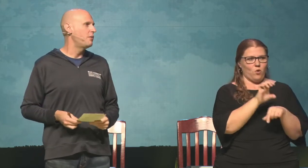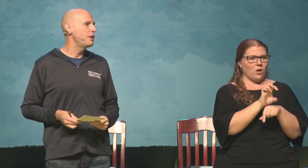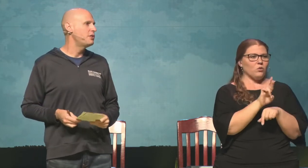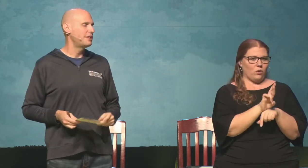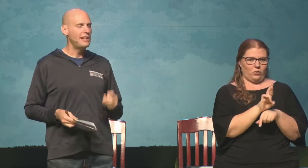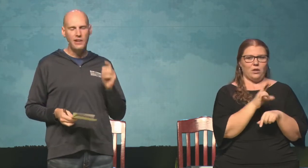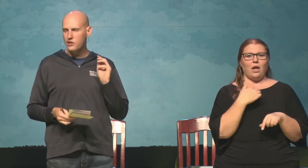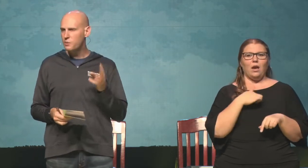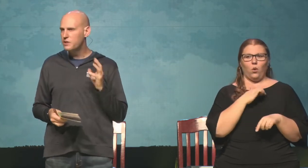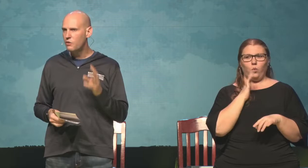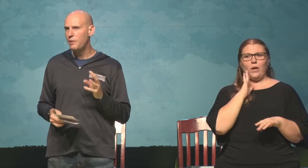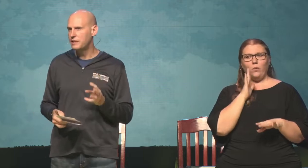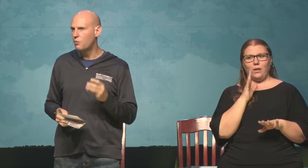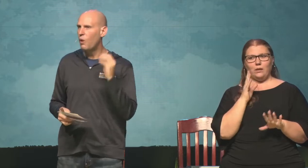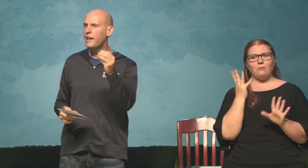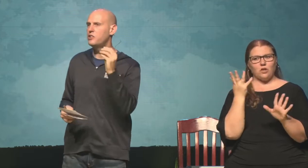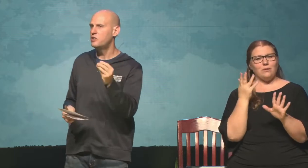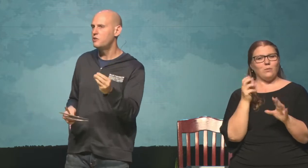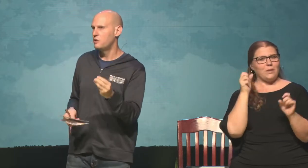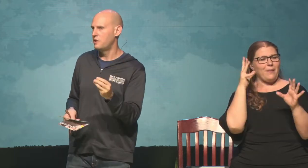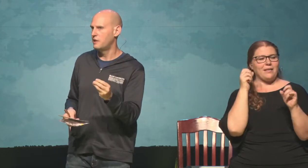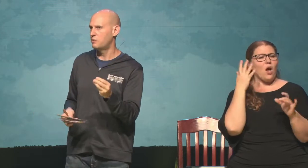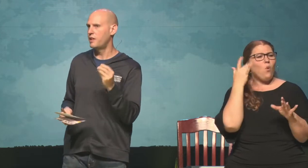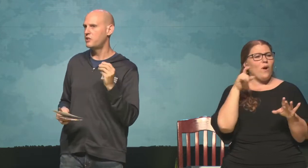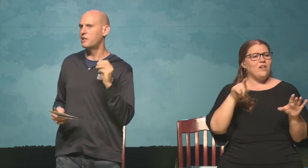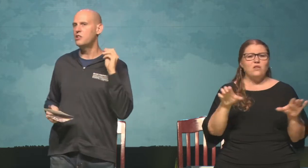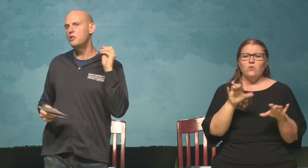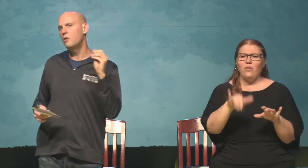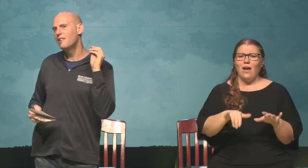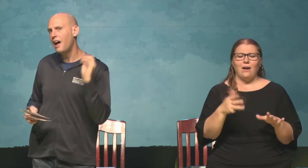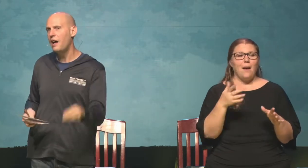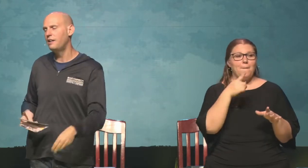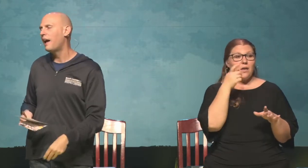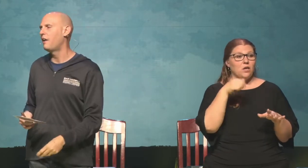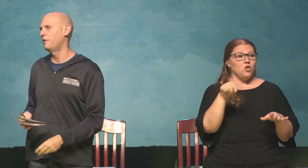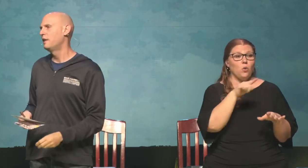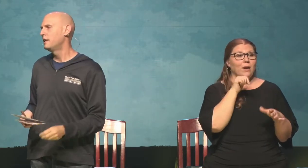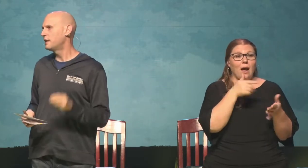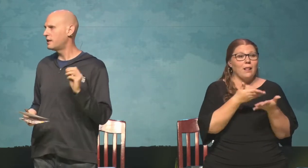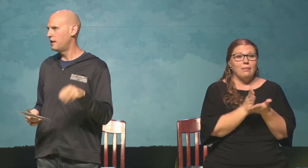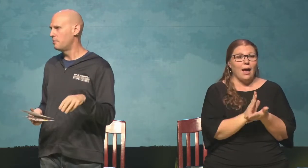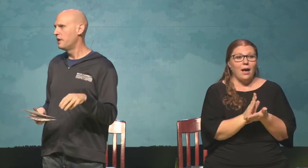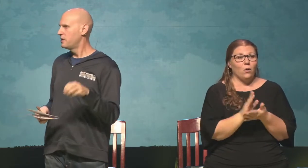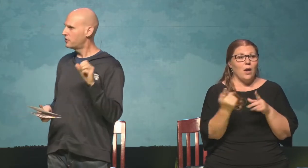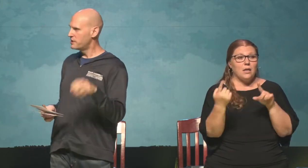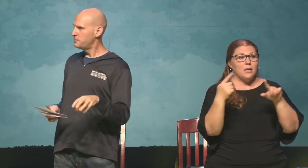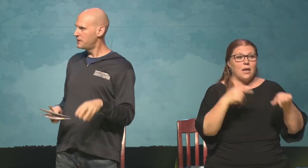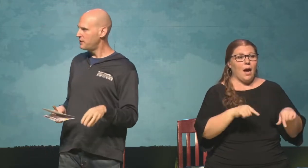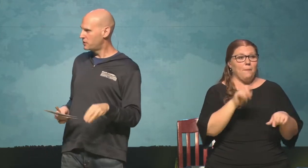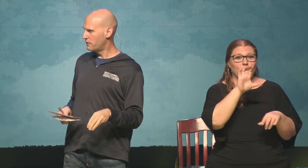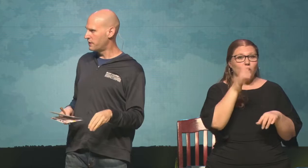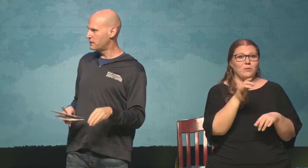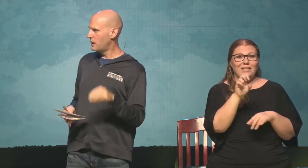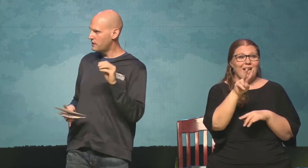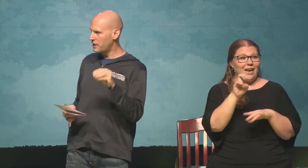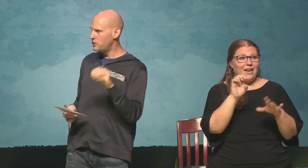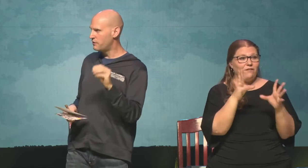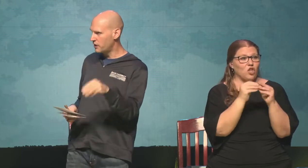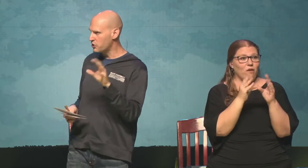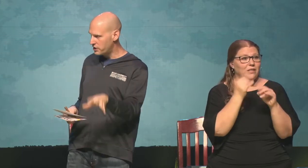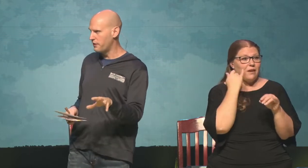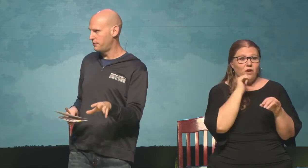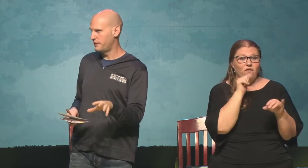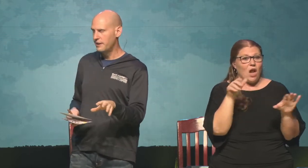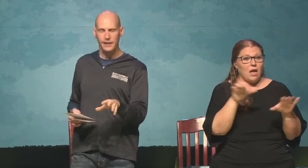and that we would do this. Now, here's what's so amazing. Why should you do this? Because you are not allowed to come to Christmas Eve service unless you have